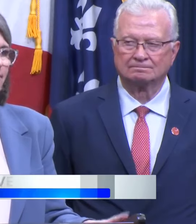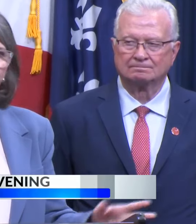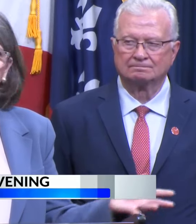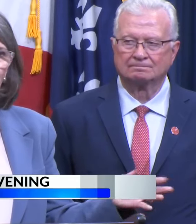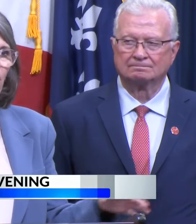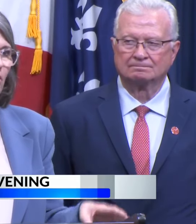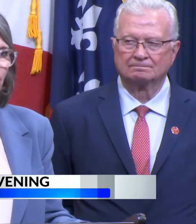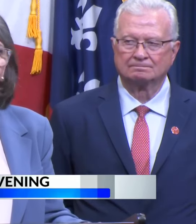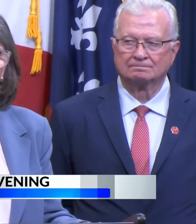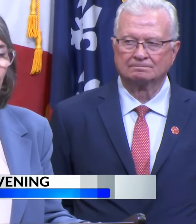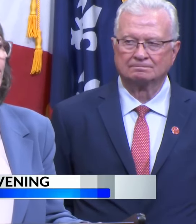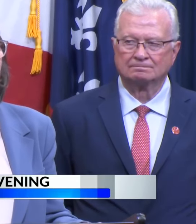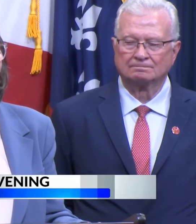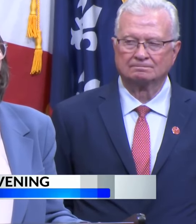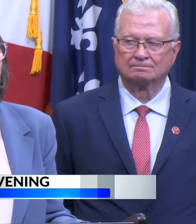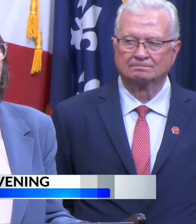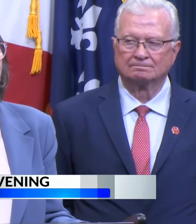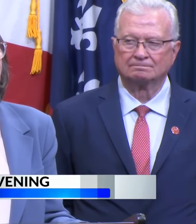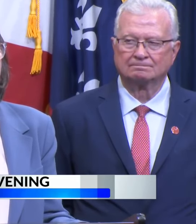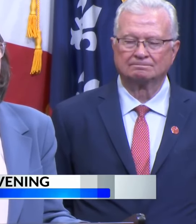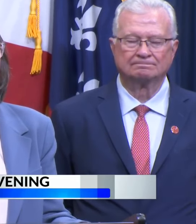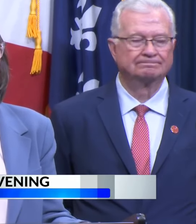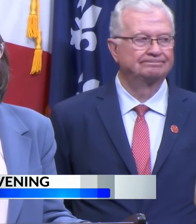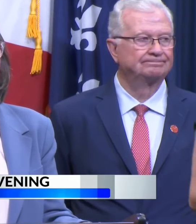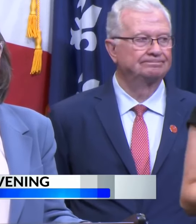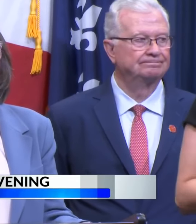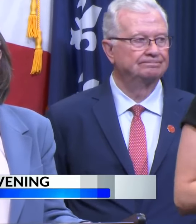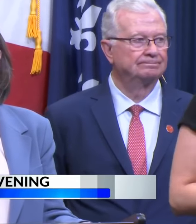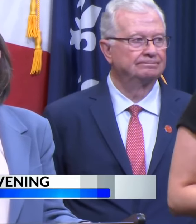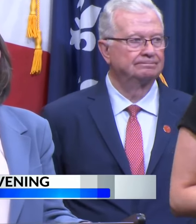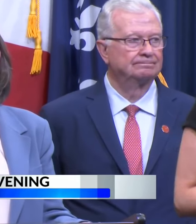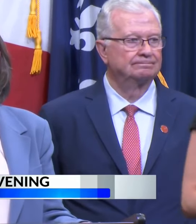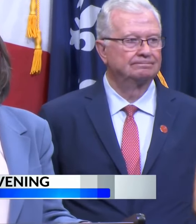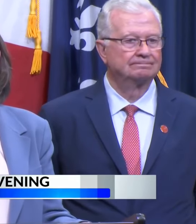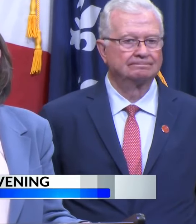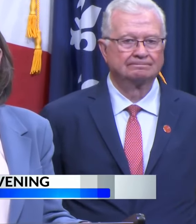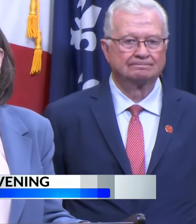But yes, we are in the middle of that.